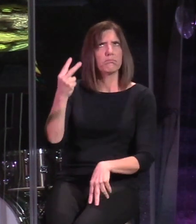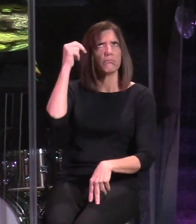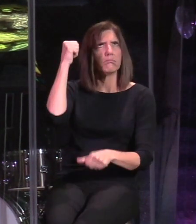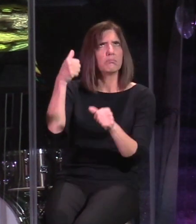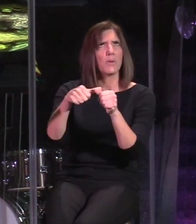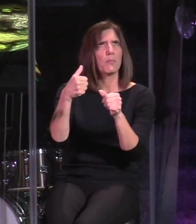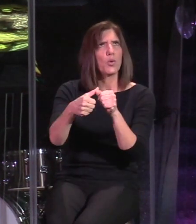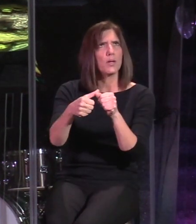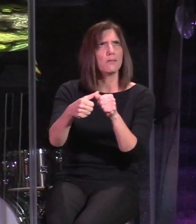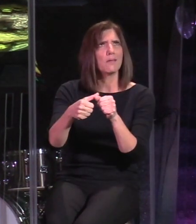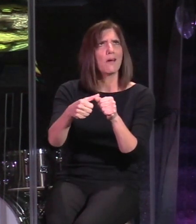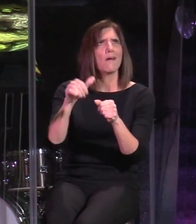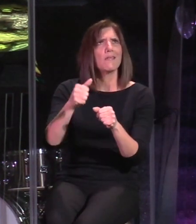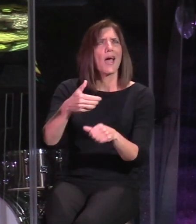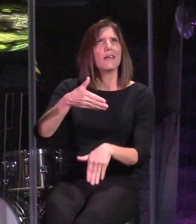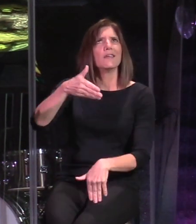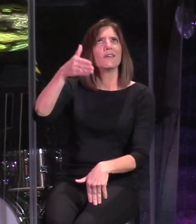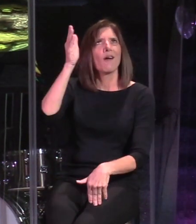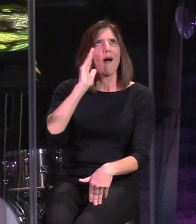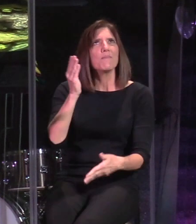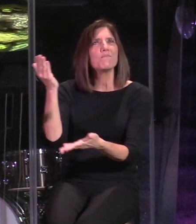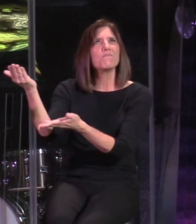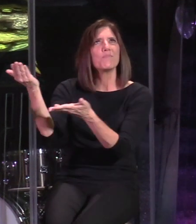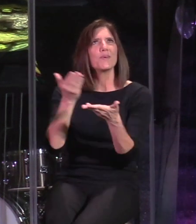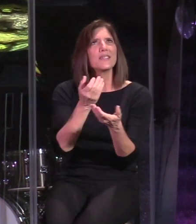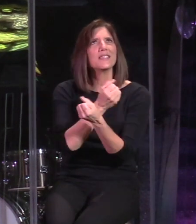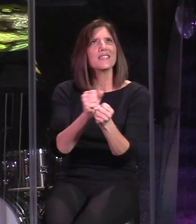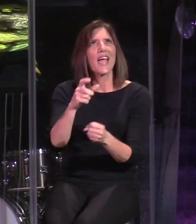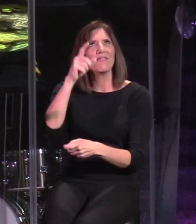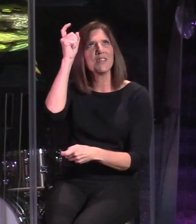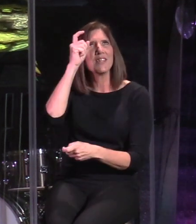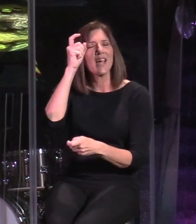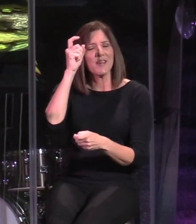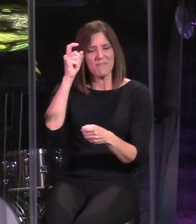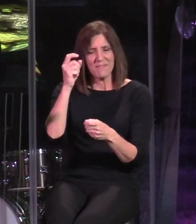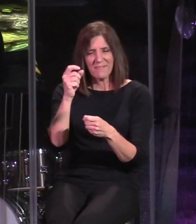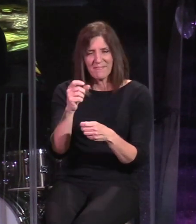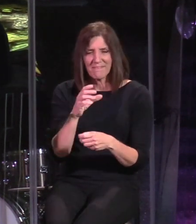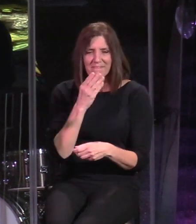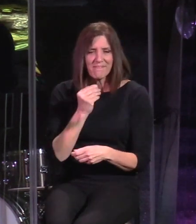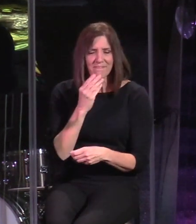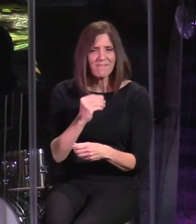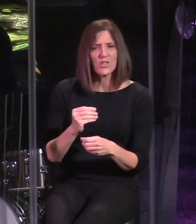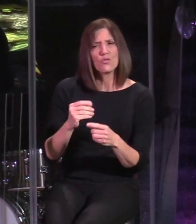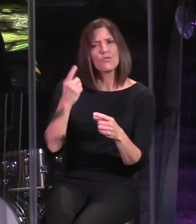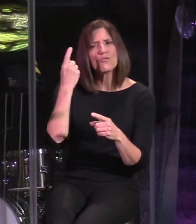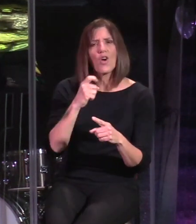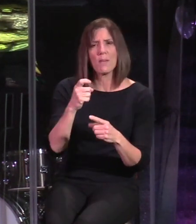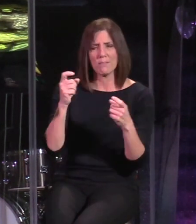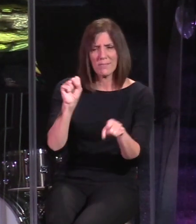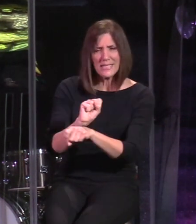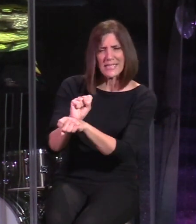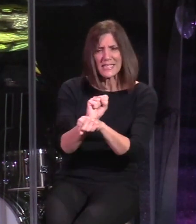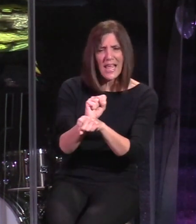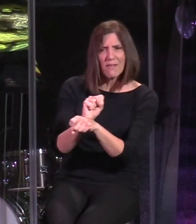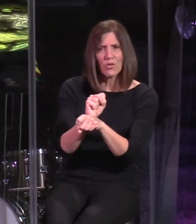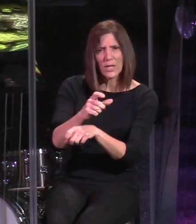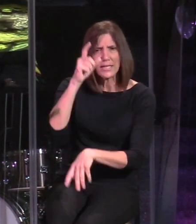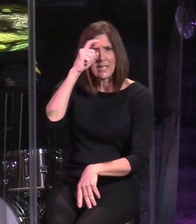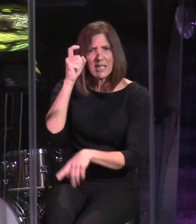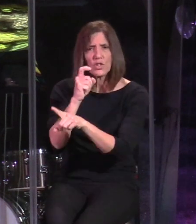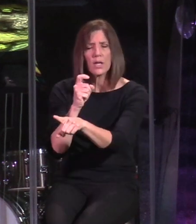Israelites out of slavery in Egypt. It was a reminder that God's angel of death had literally passed over